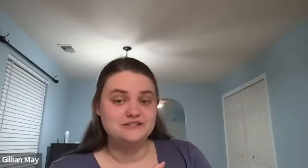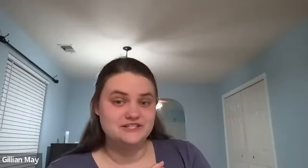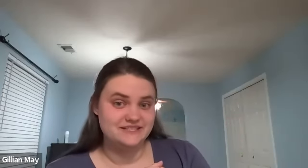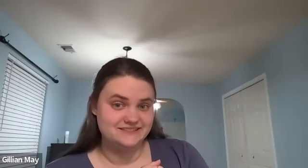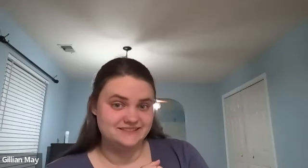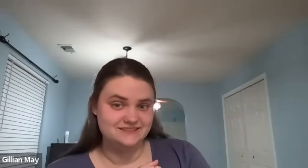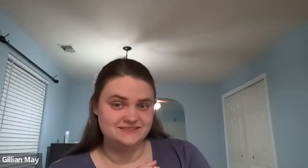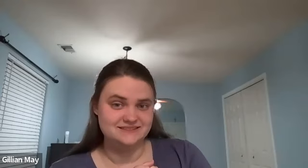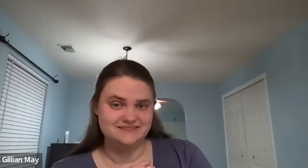Art.